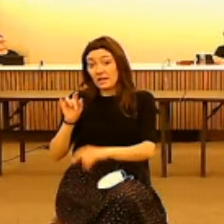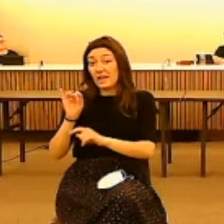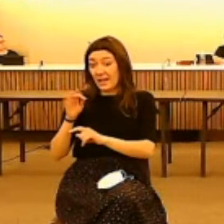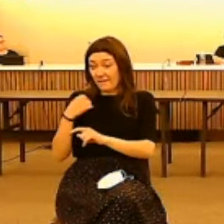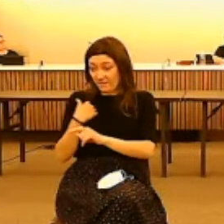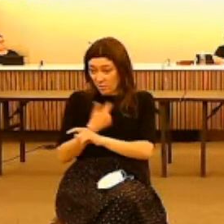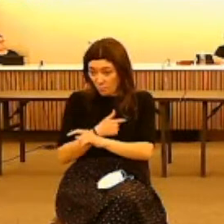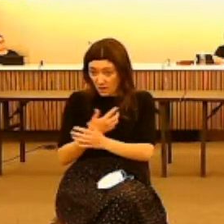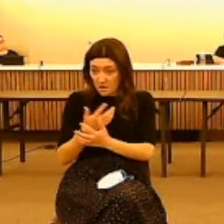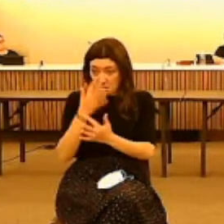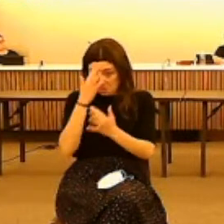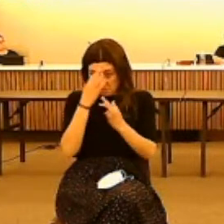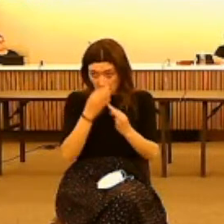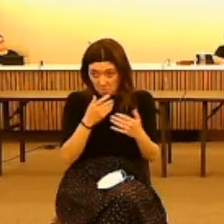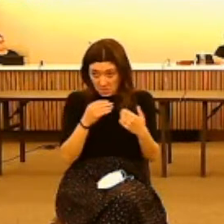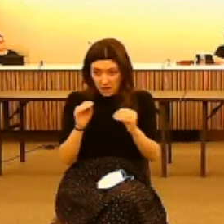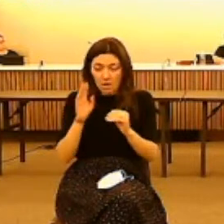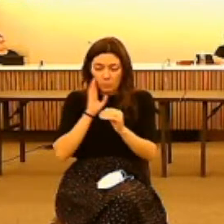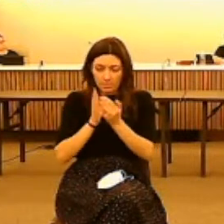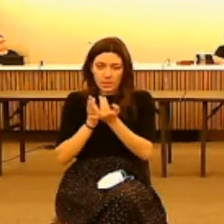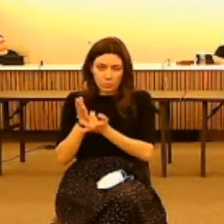through an RFP.